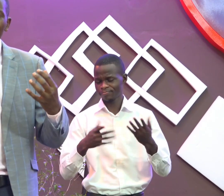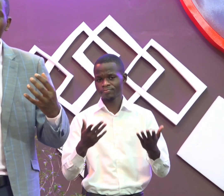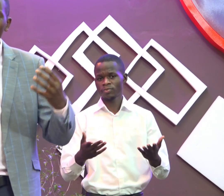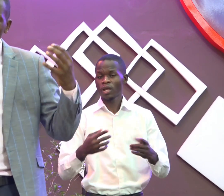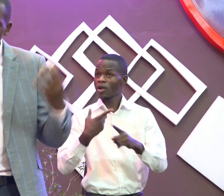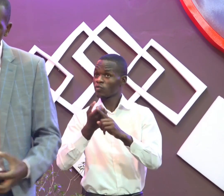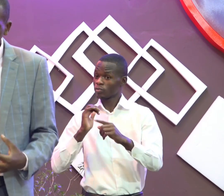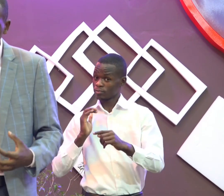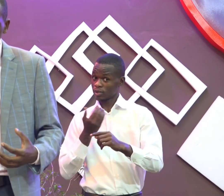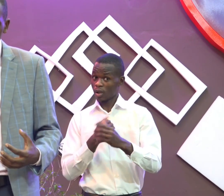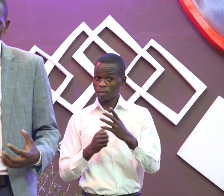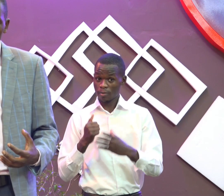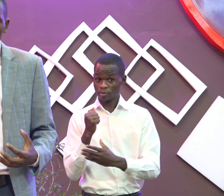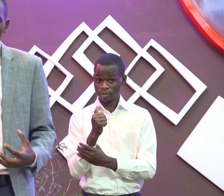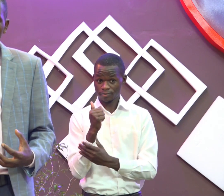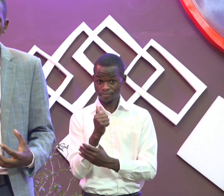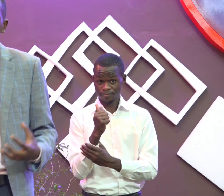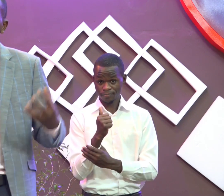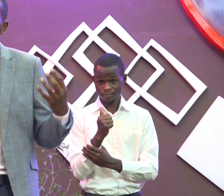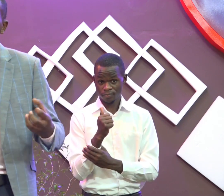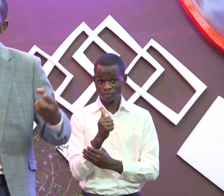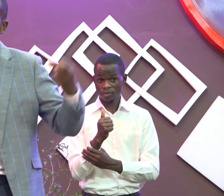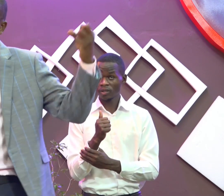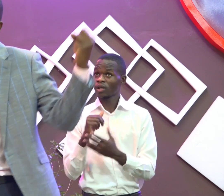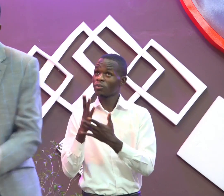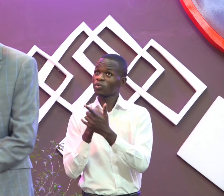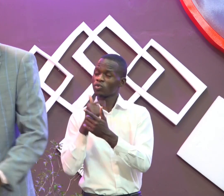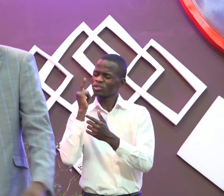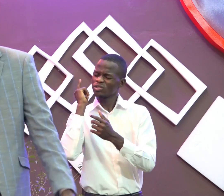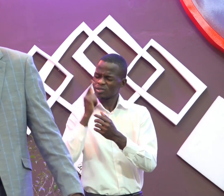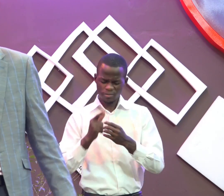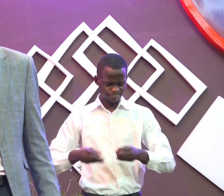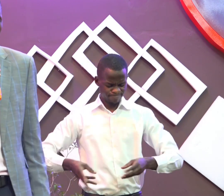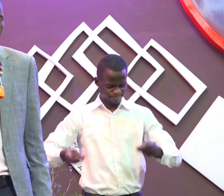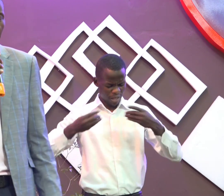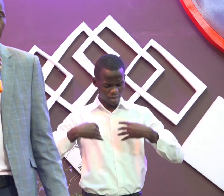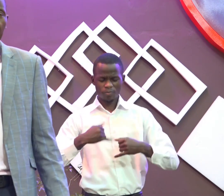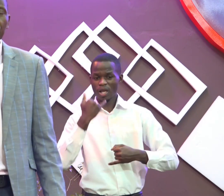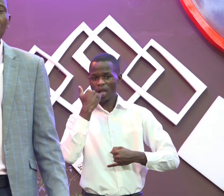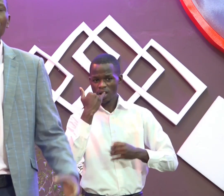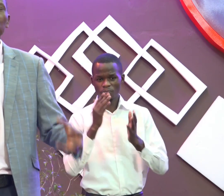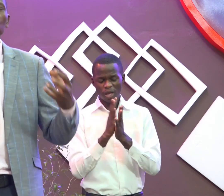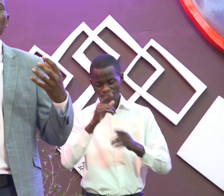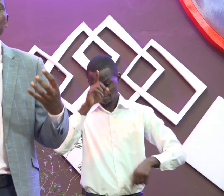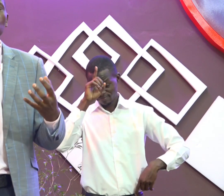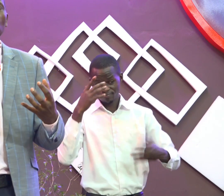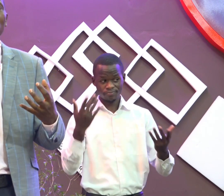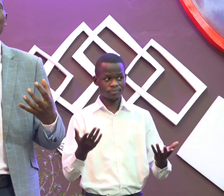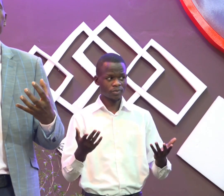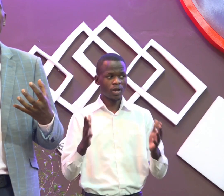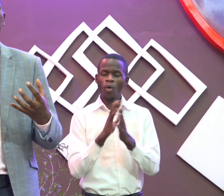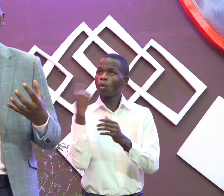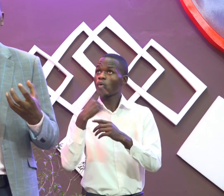okuva kujaja fe Adam. From our grandparent Adam. Fe yatusiga kujema. He gave us disobedience. Chigambo chucho kaje